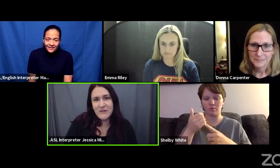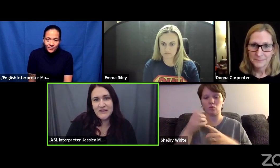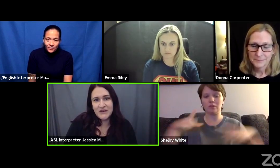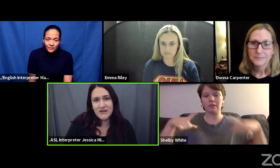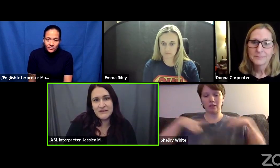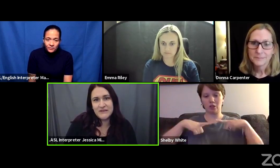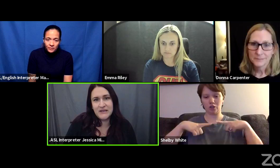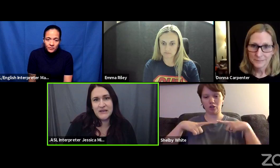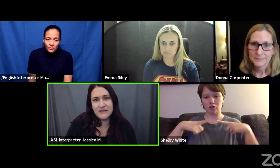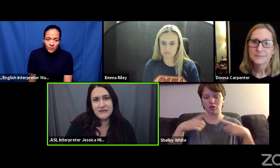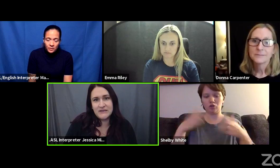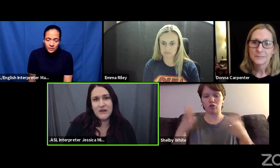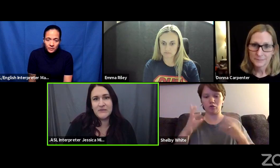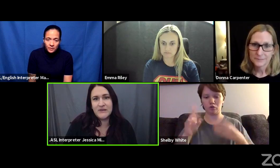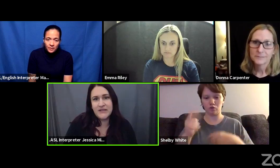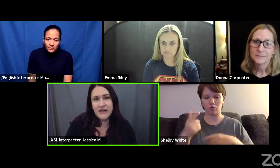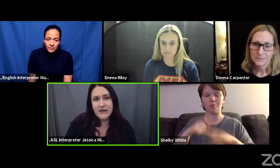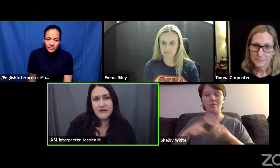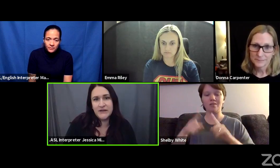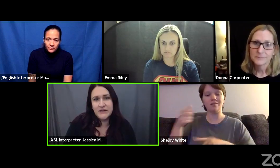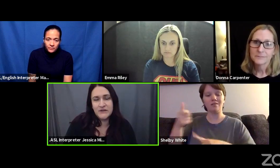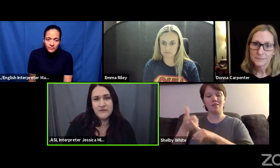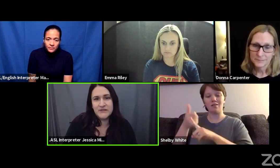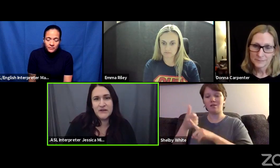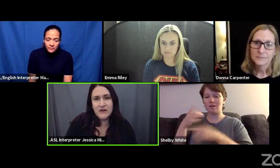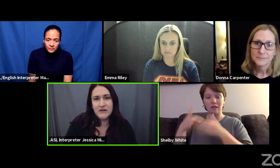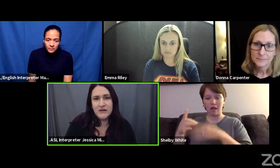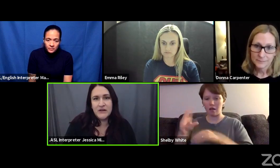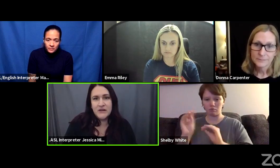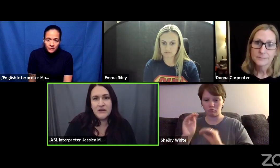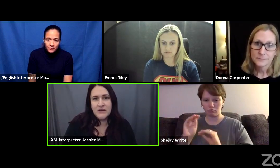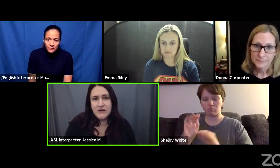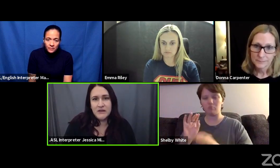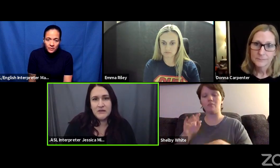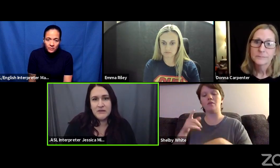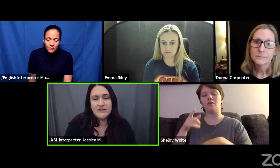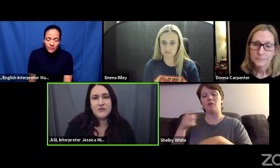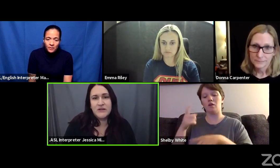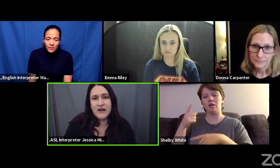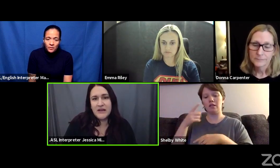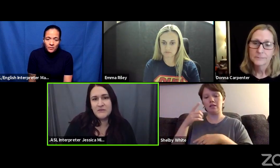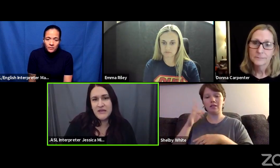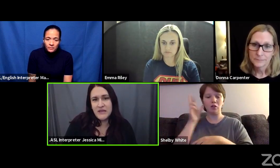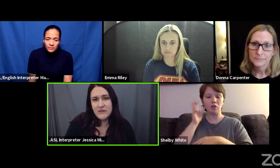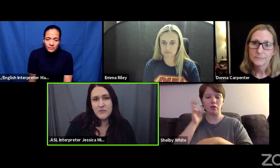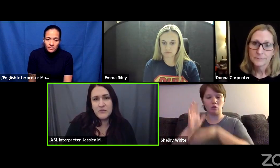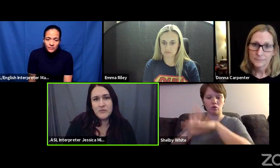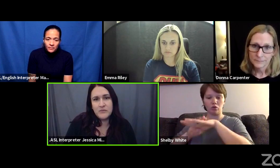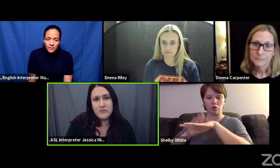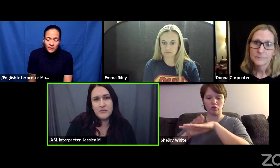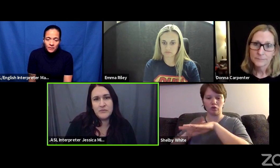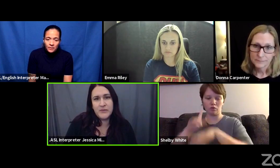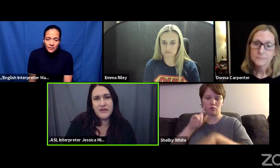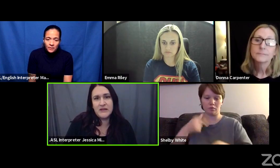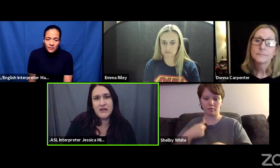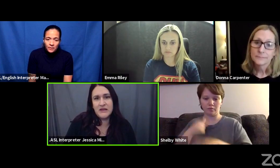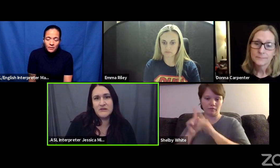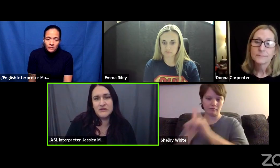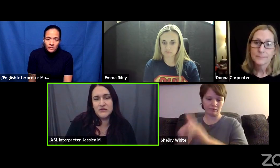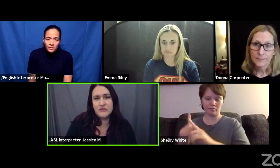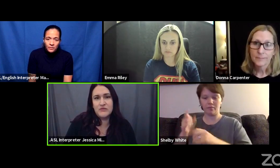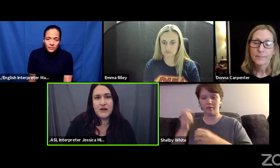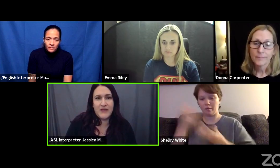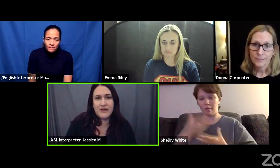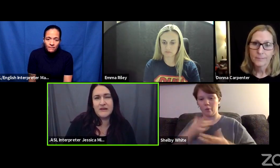One of my dogs is a retired service dog. They don't guide me, but